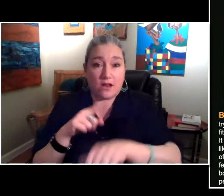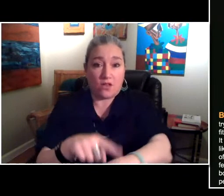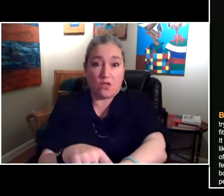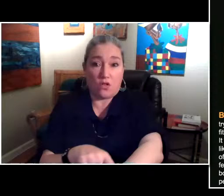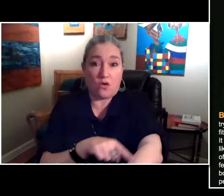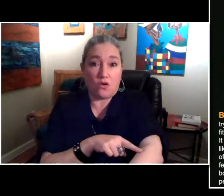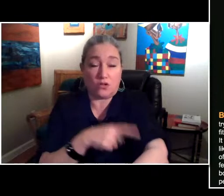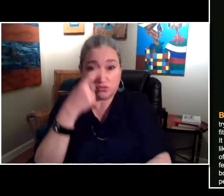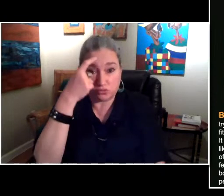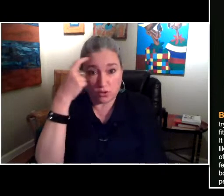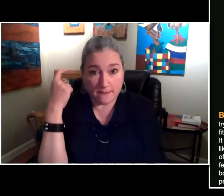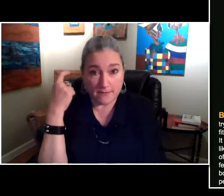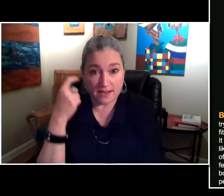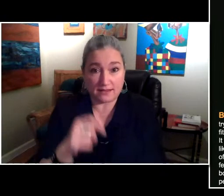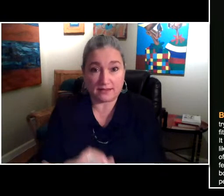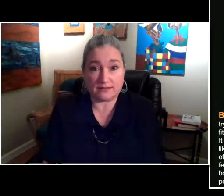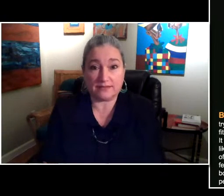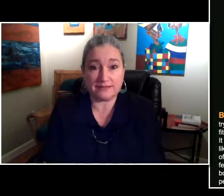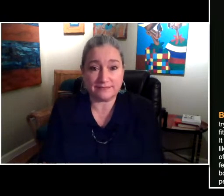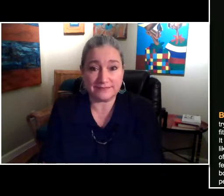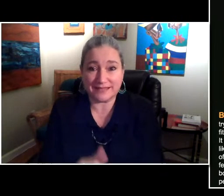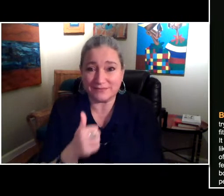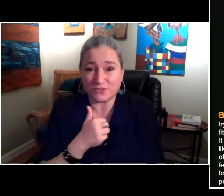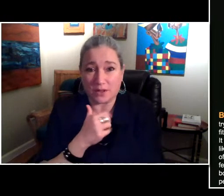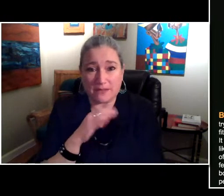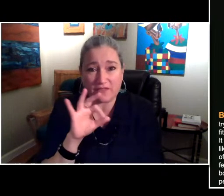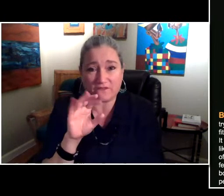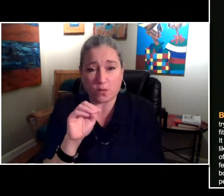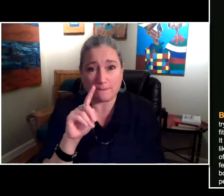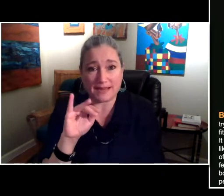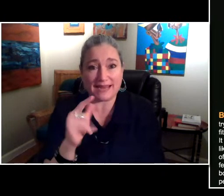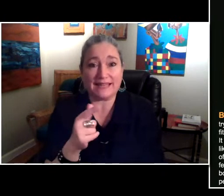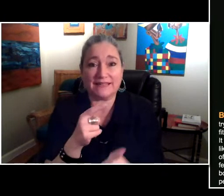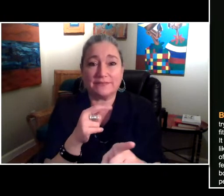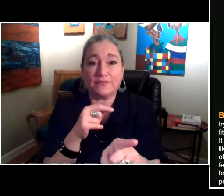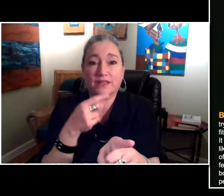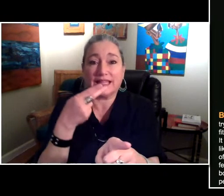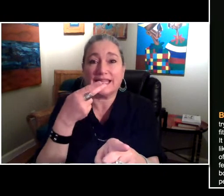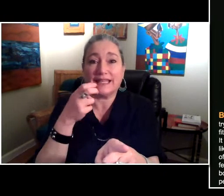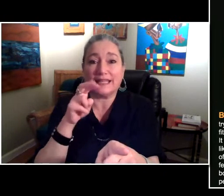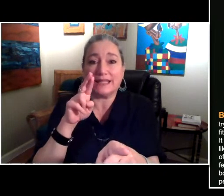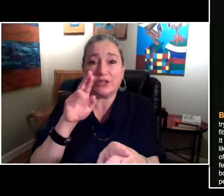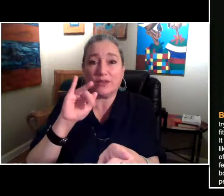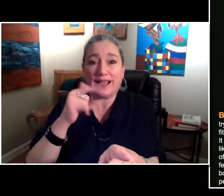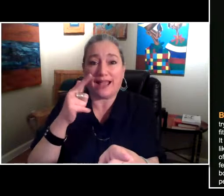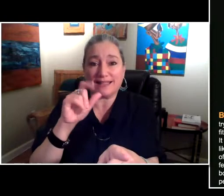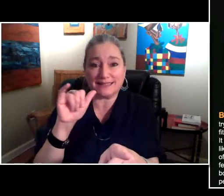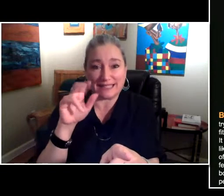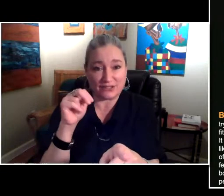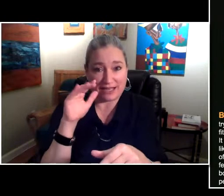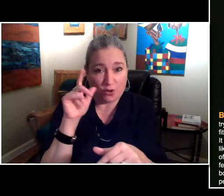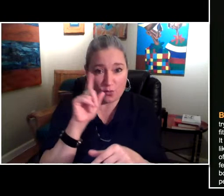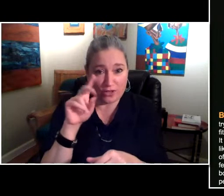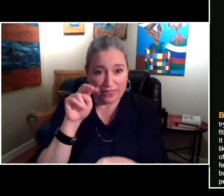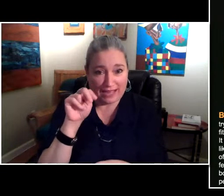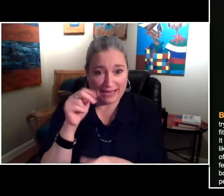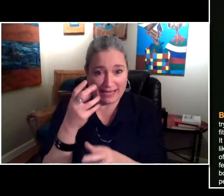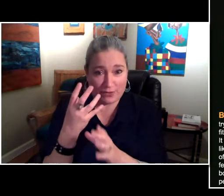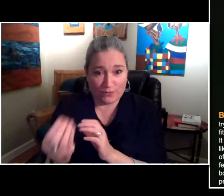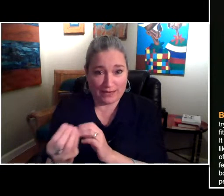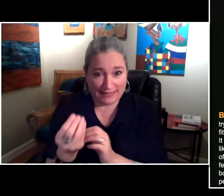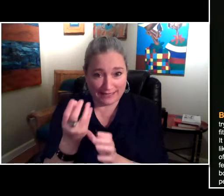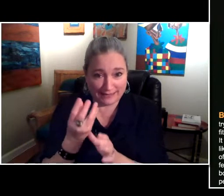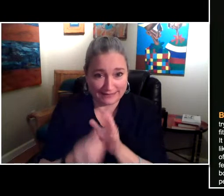It's teaching us that autism causes lifelong trauma. Sorry about the formatting in